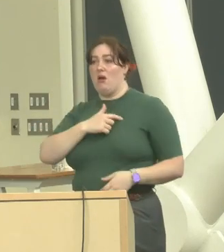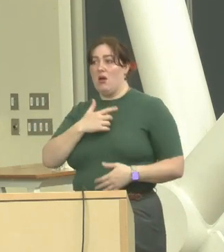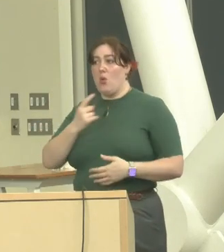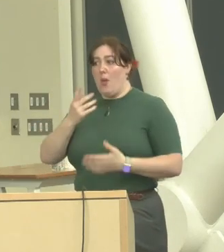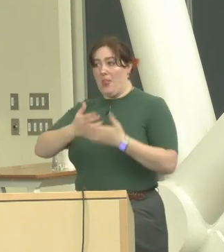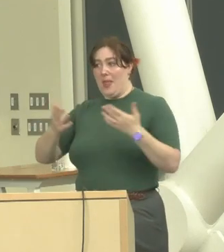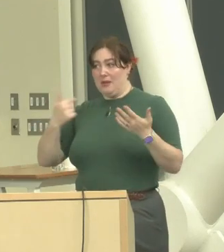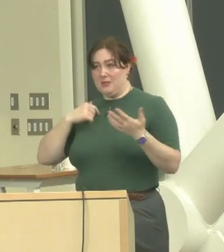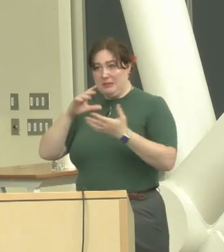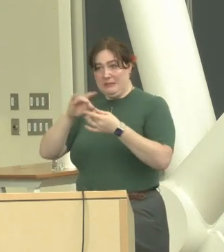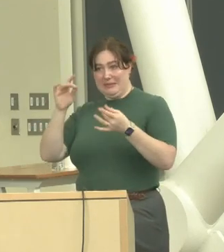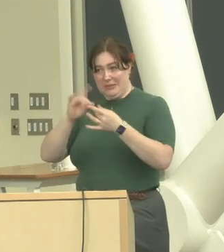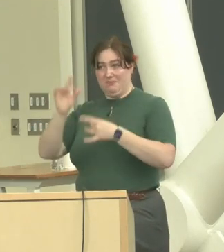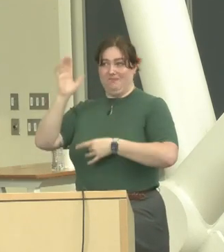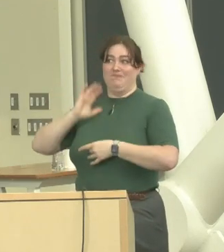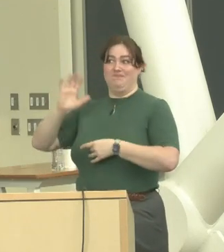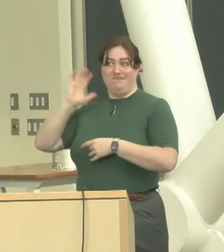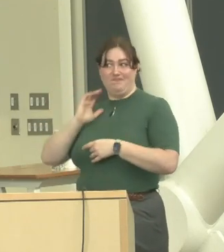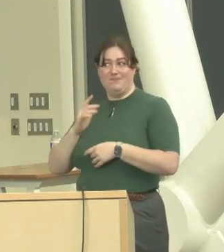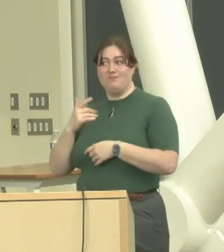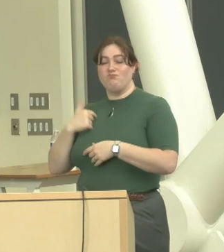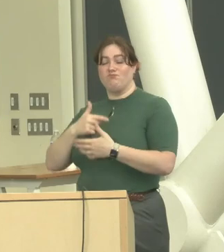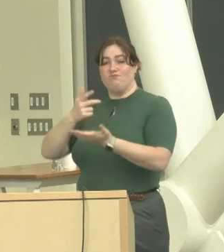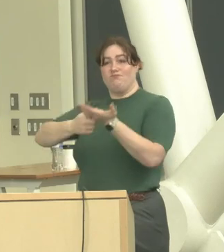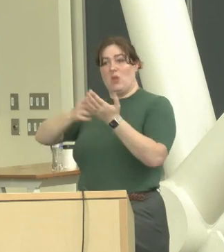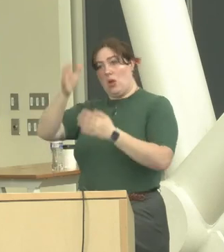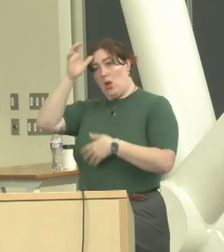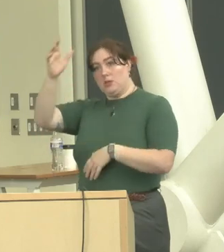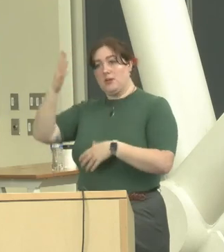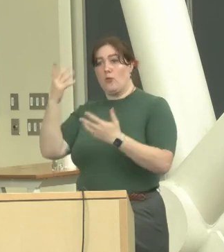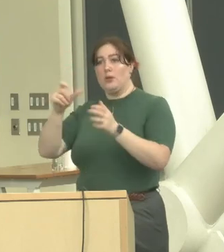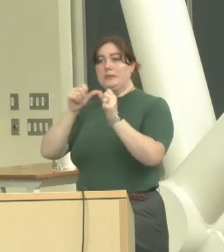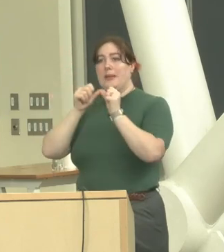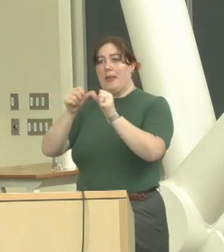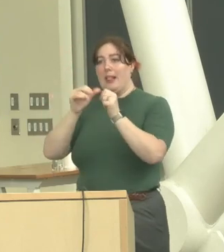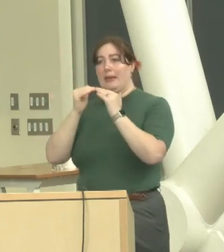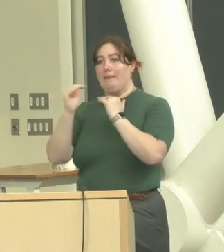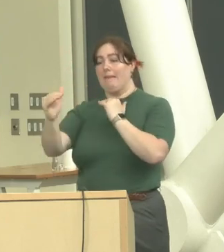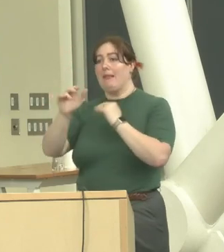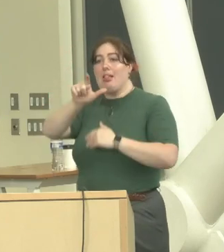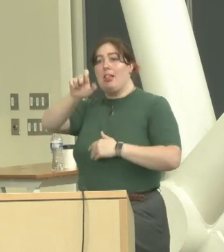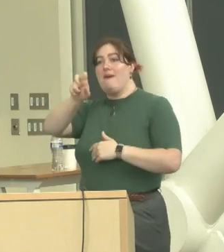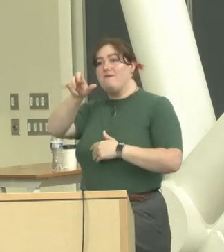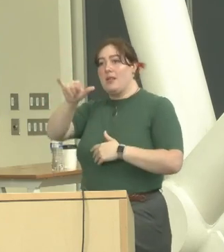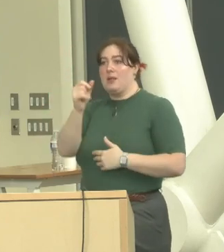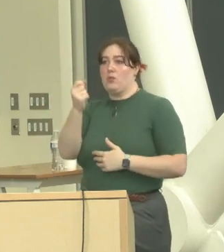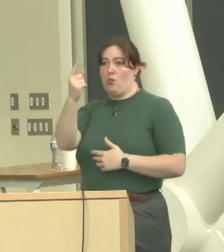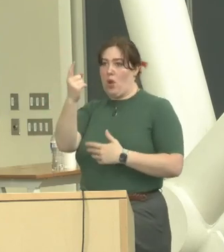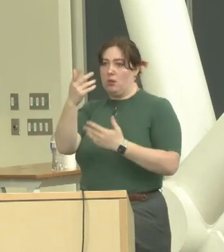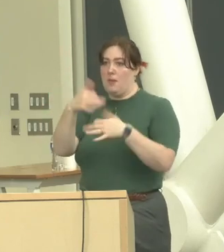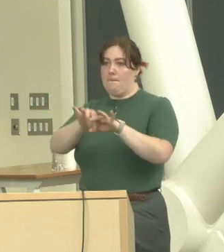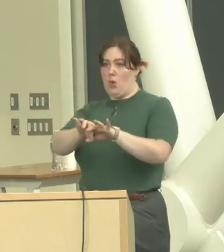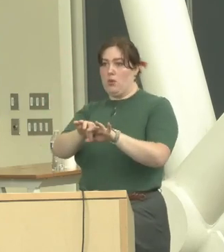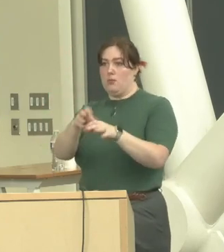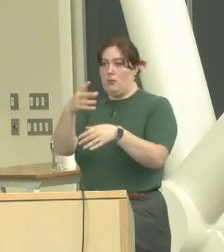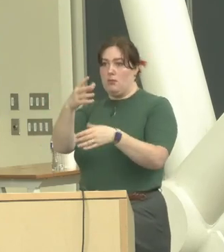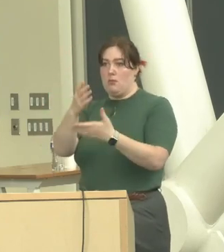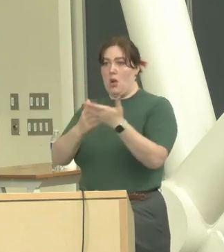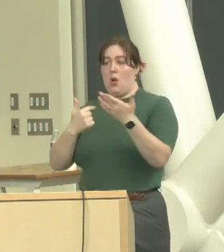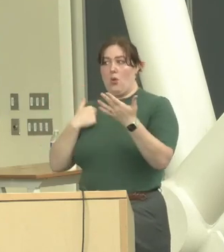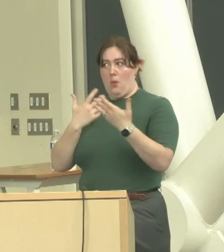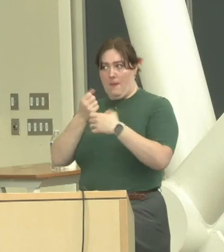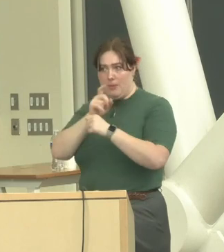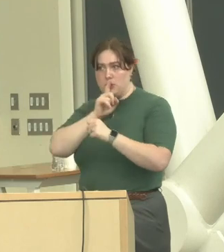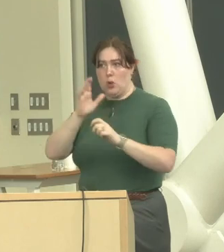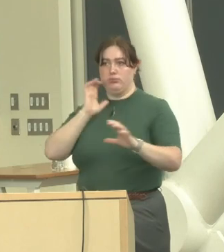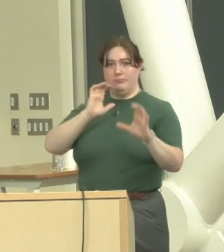mentioned earlier, talking about the concept of stability, levies was one of those pieces. And so we want to make sure that we're communicating